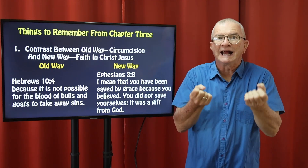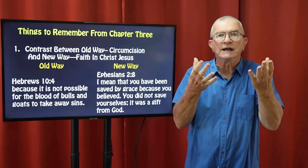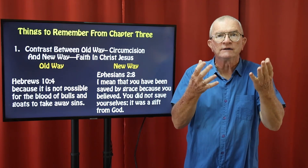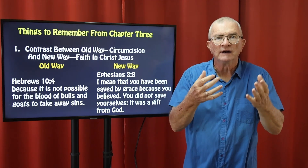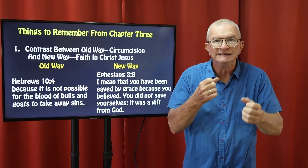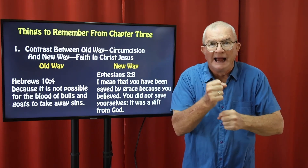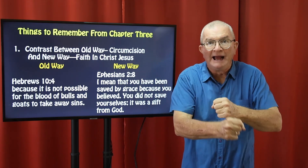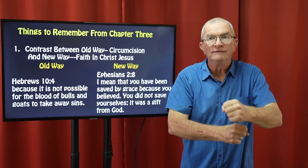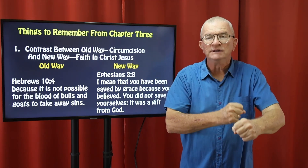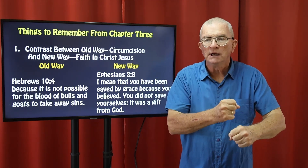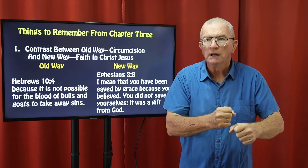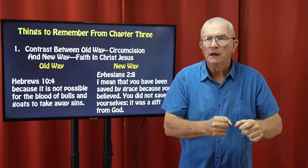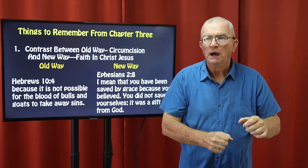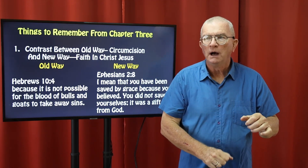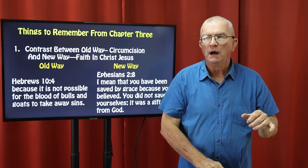They had new sacrifices every year.